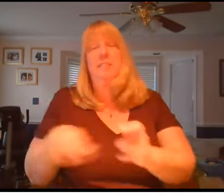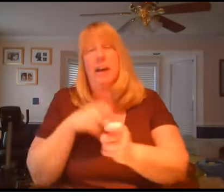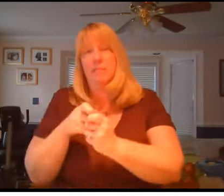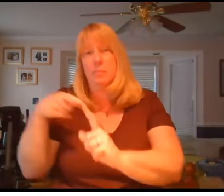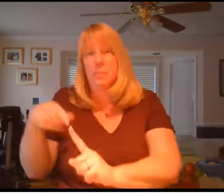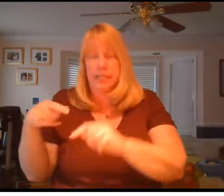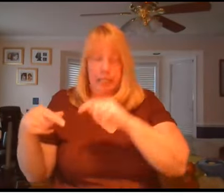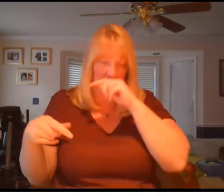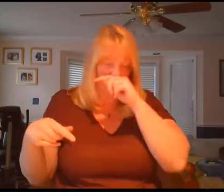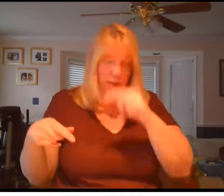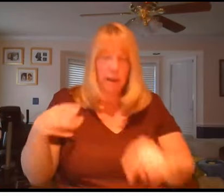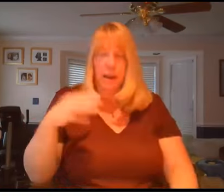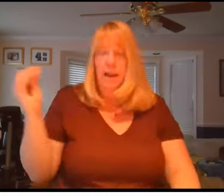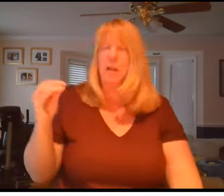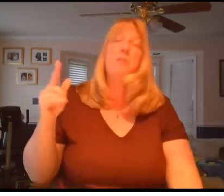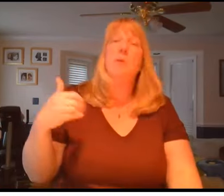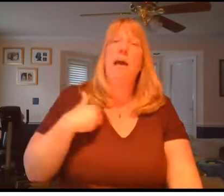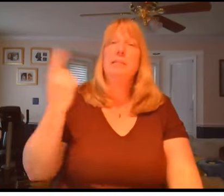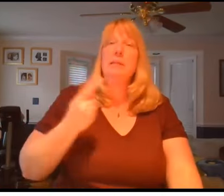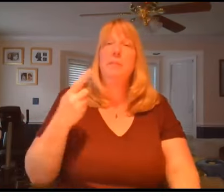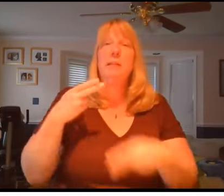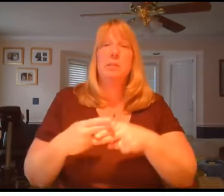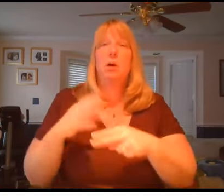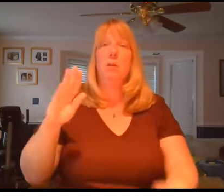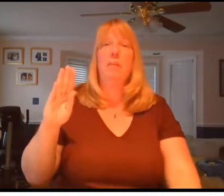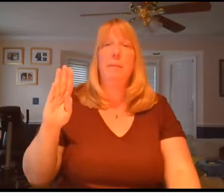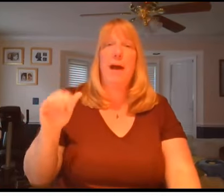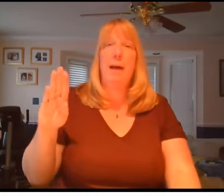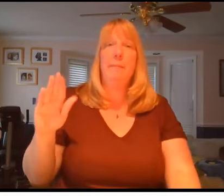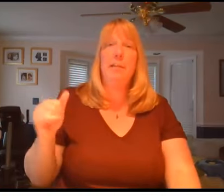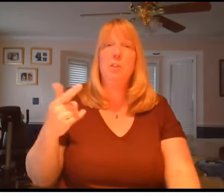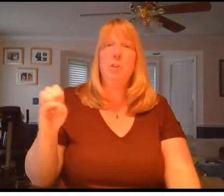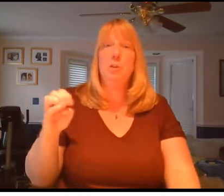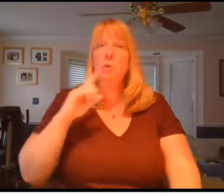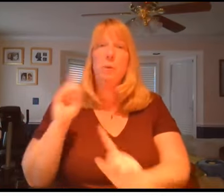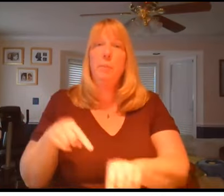so in 1965, that was the change point. Someone called